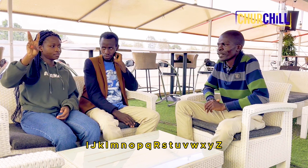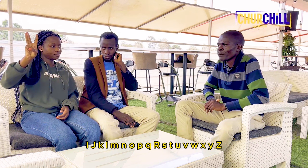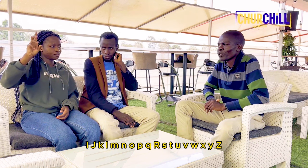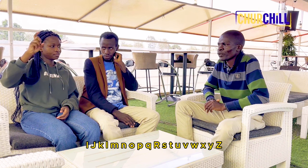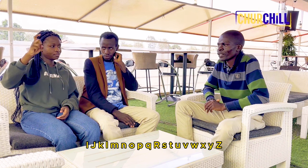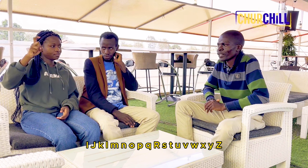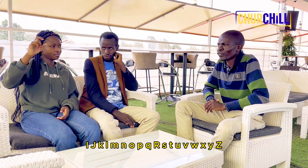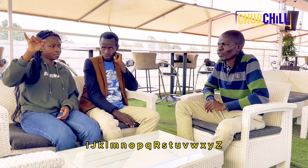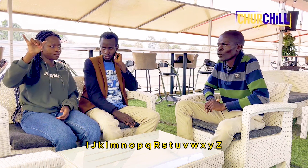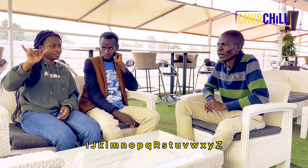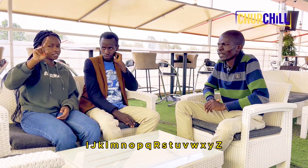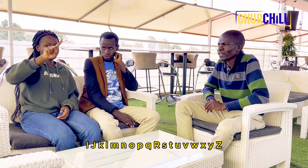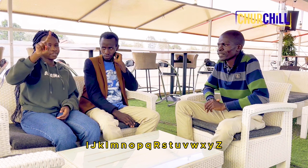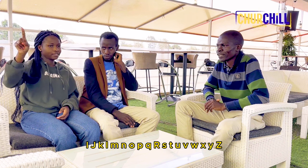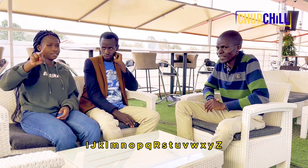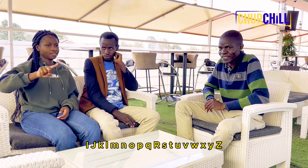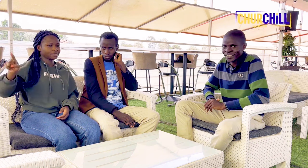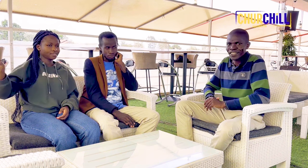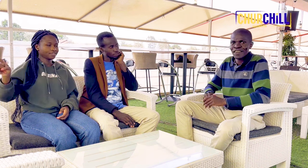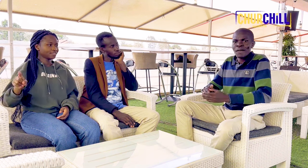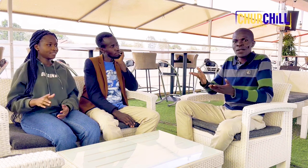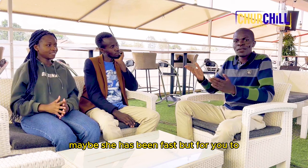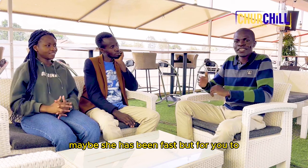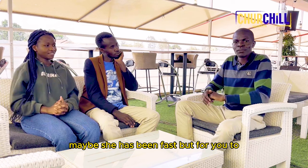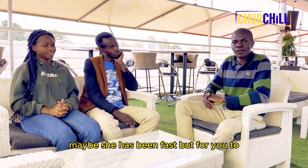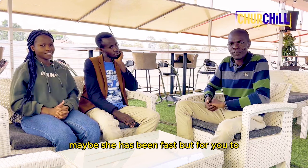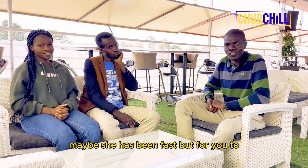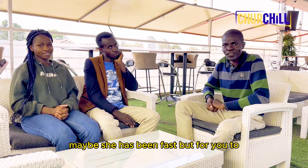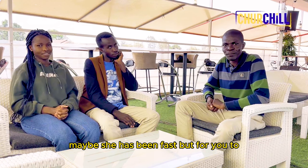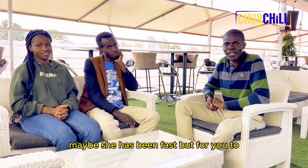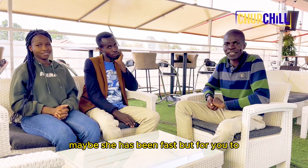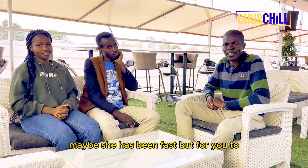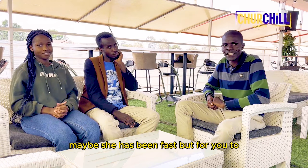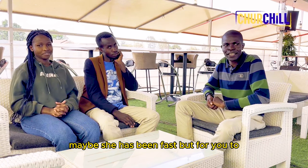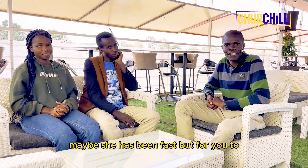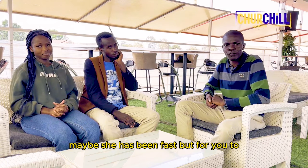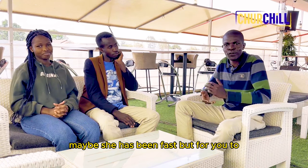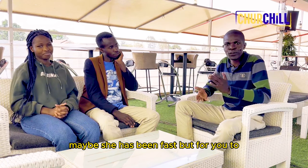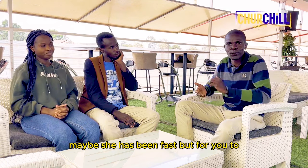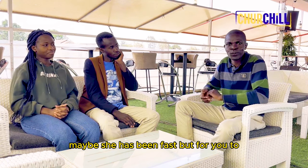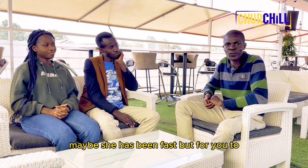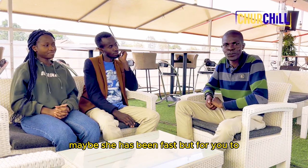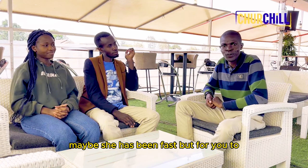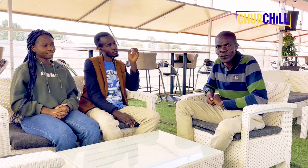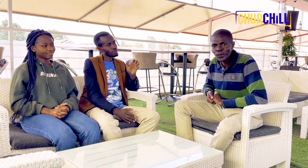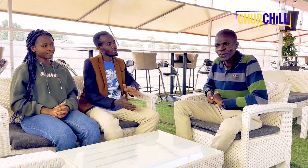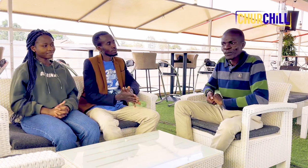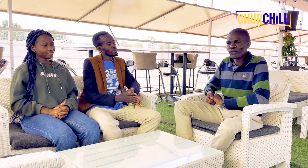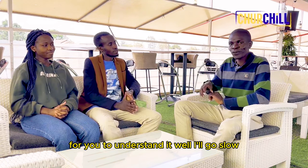W, X, Y, Z. Maybe she has been fast, but for you to, for you